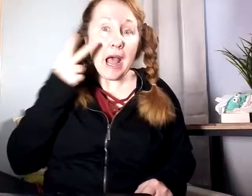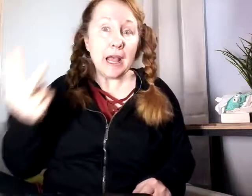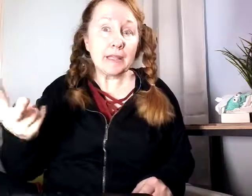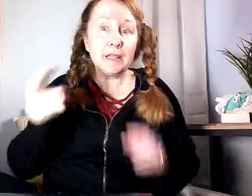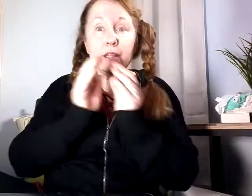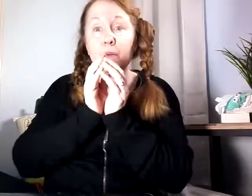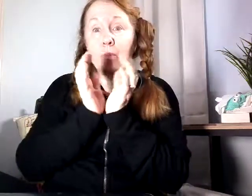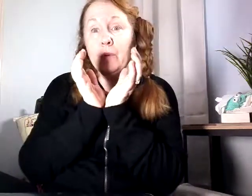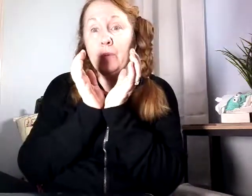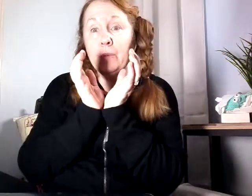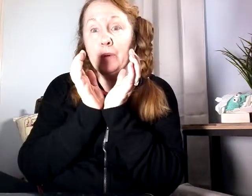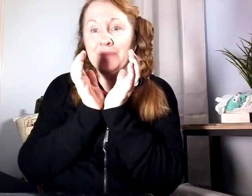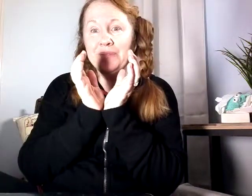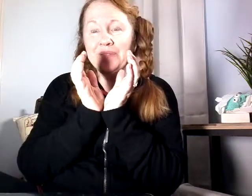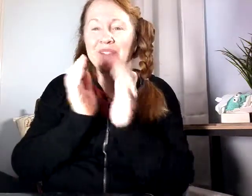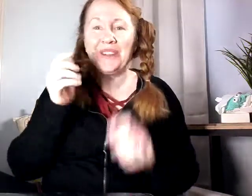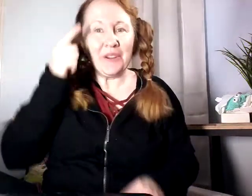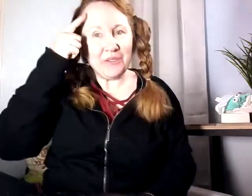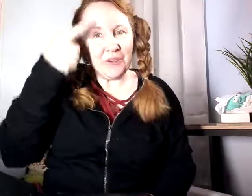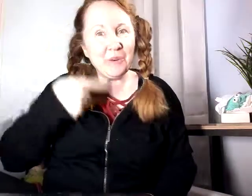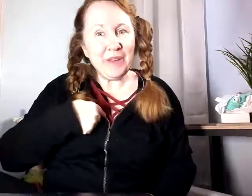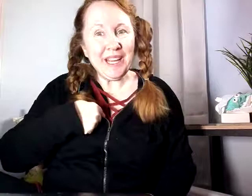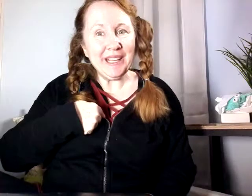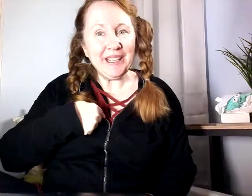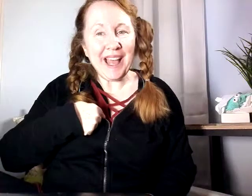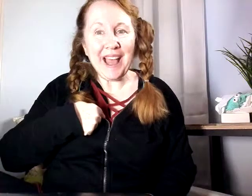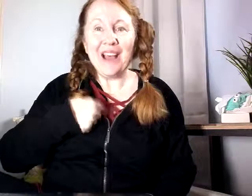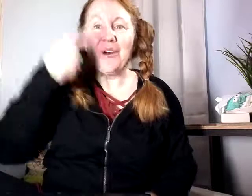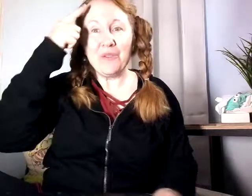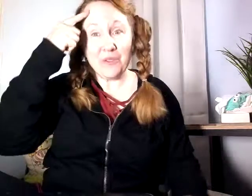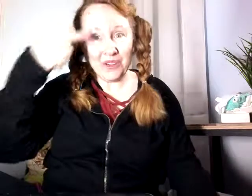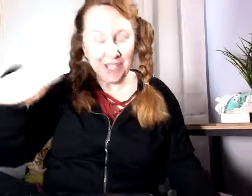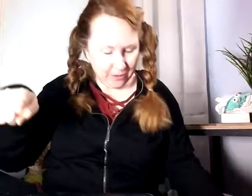I see them bloom for me, for you.